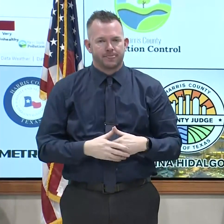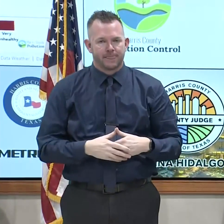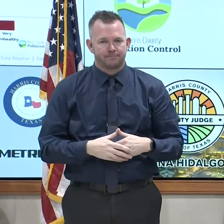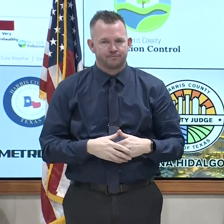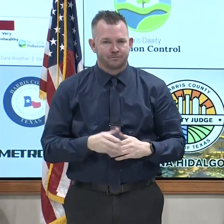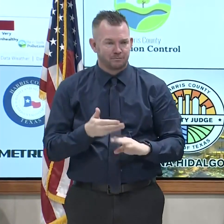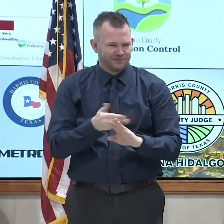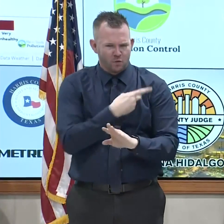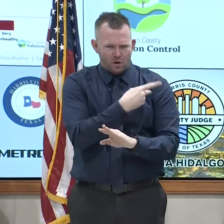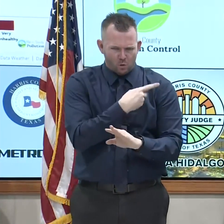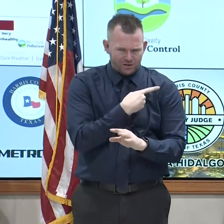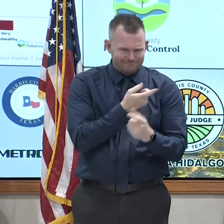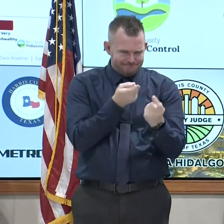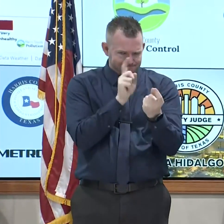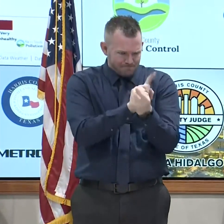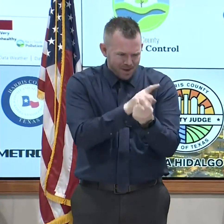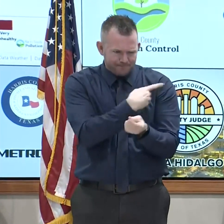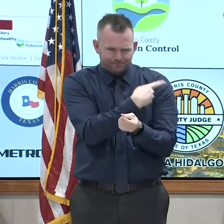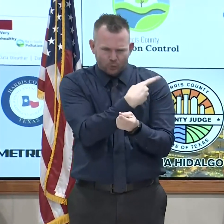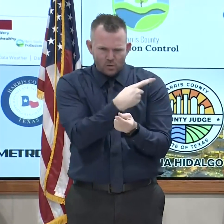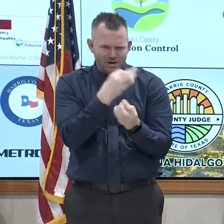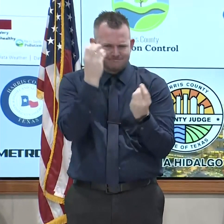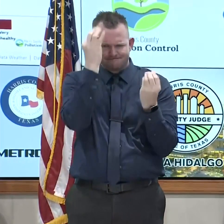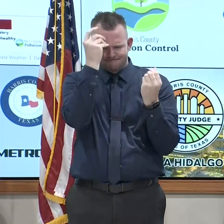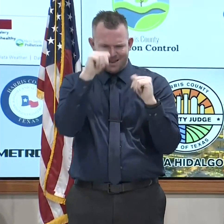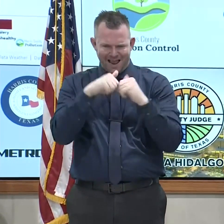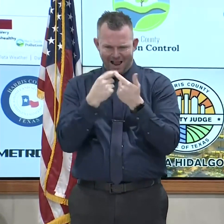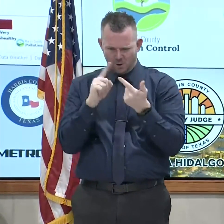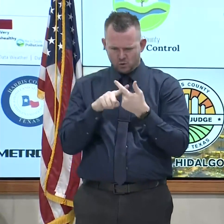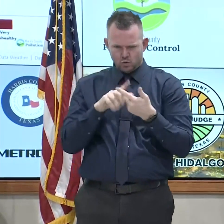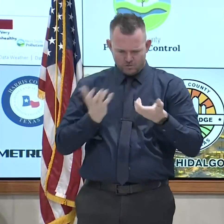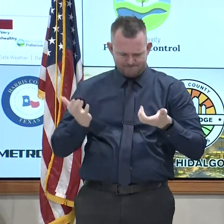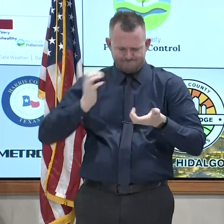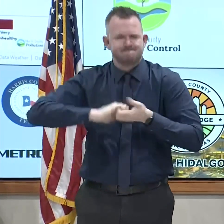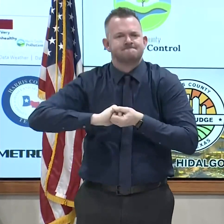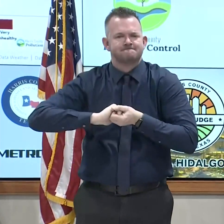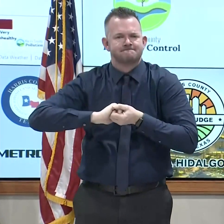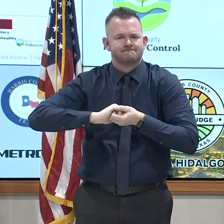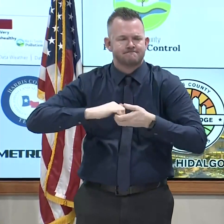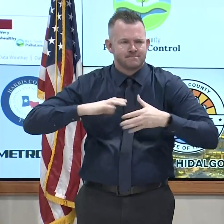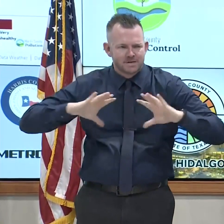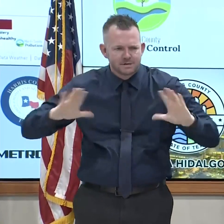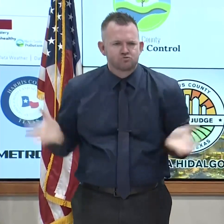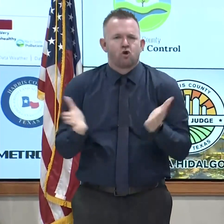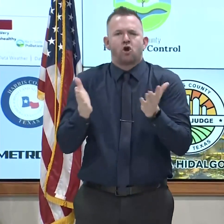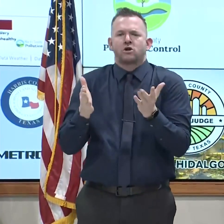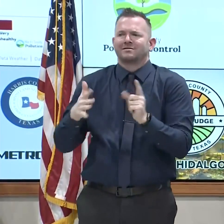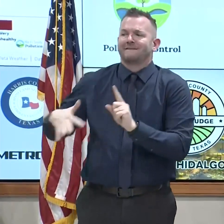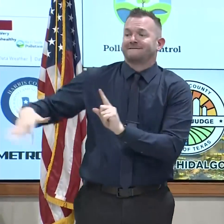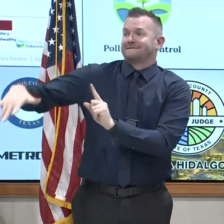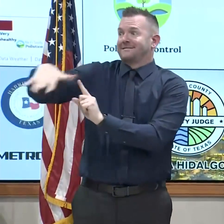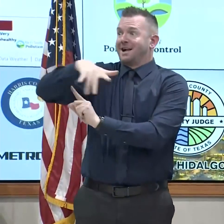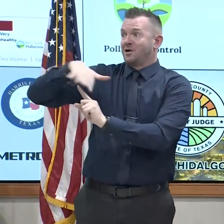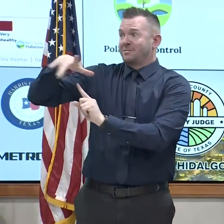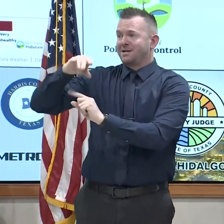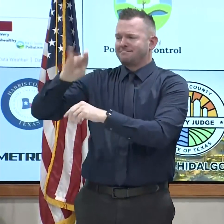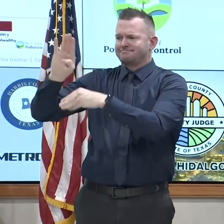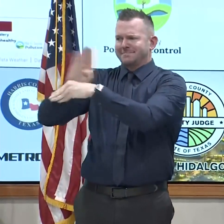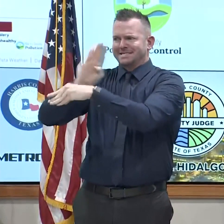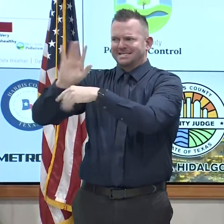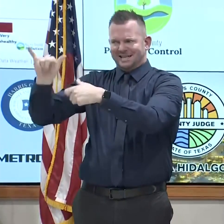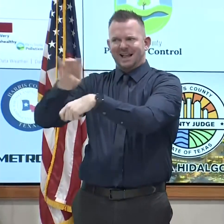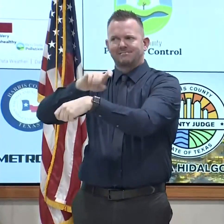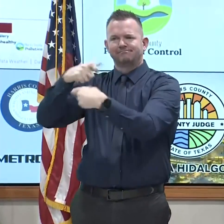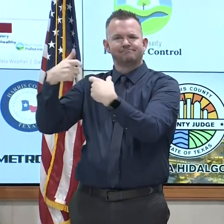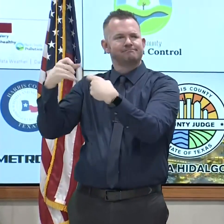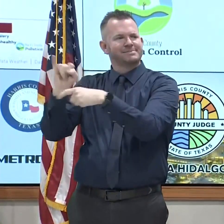which industry could be a better neighbor to the thousands of Harris County residents that live and